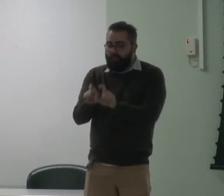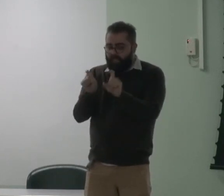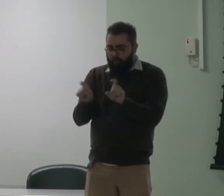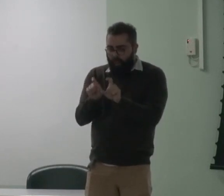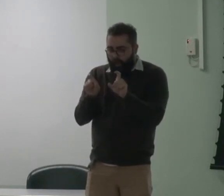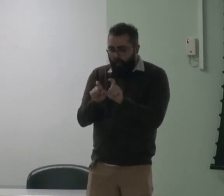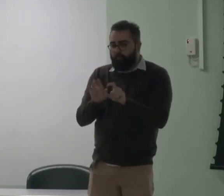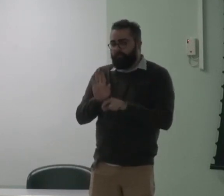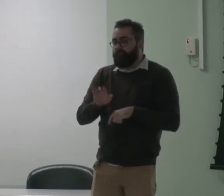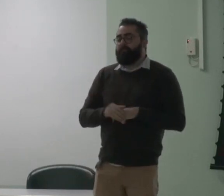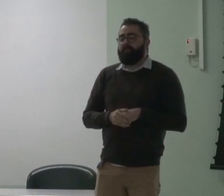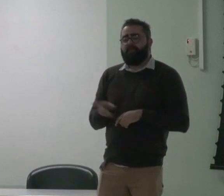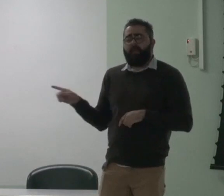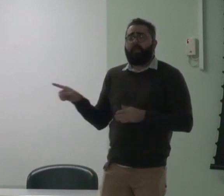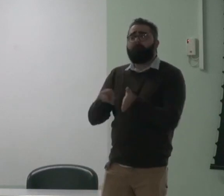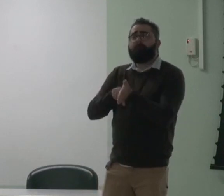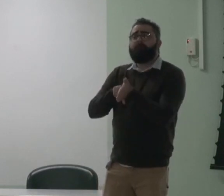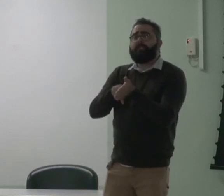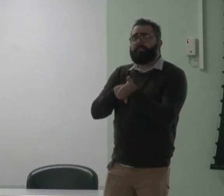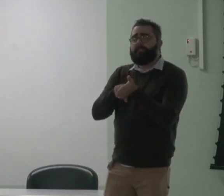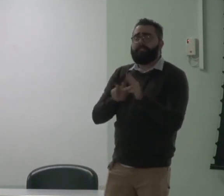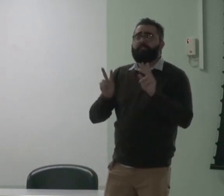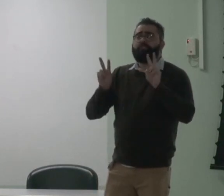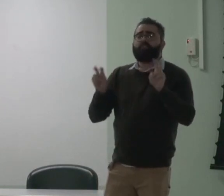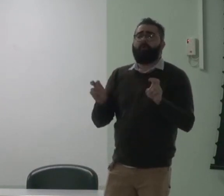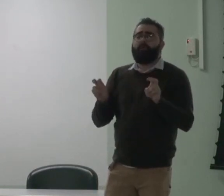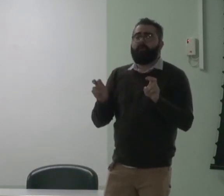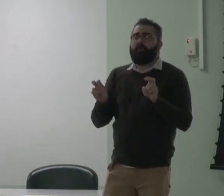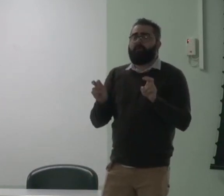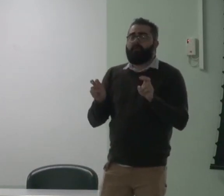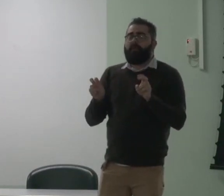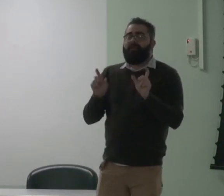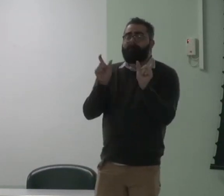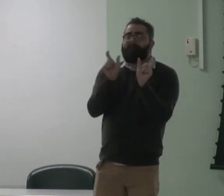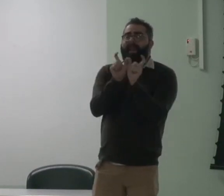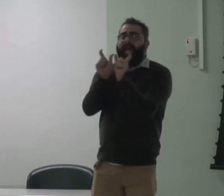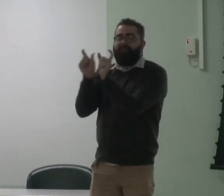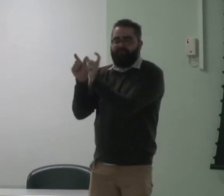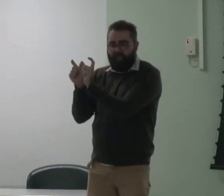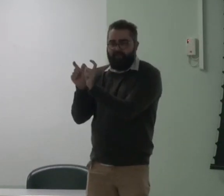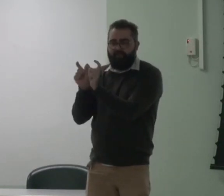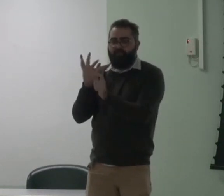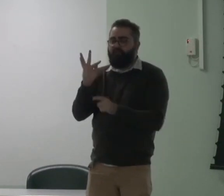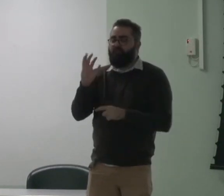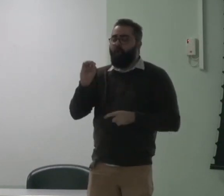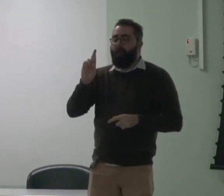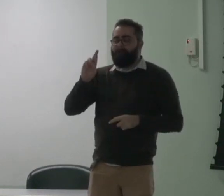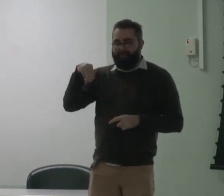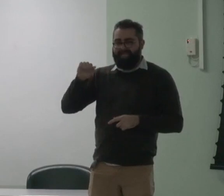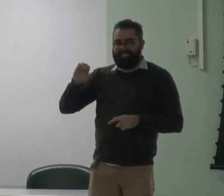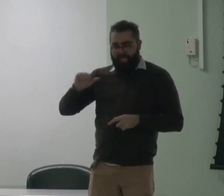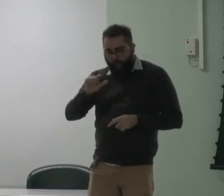She does research on word formation, dependency syntax.